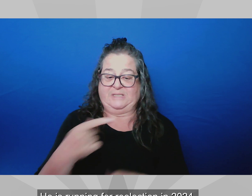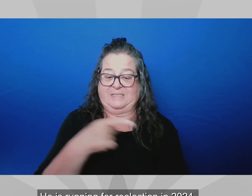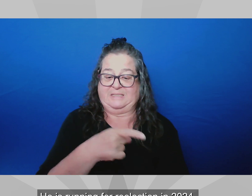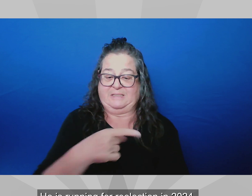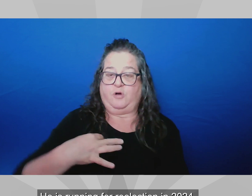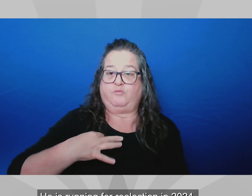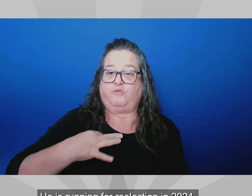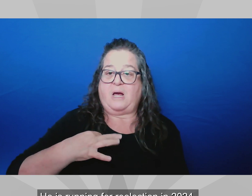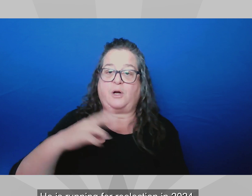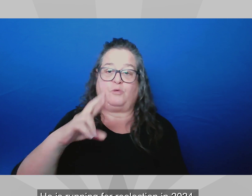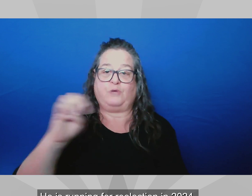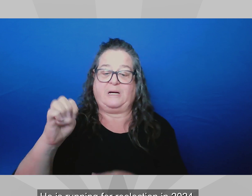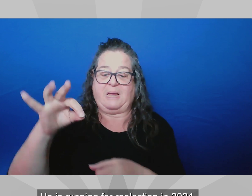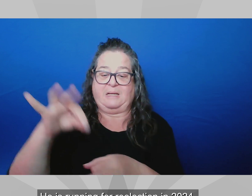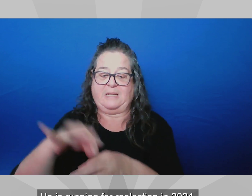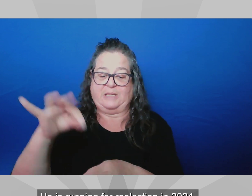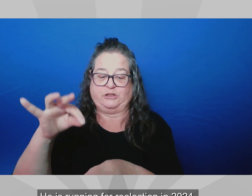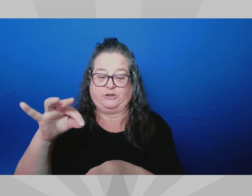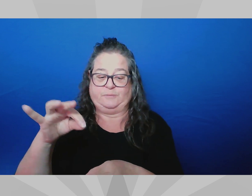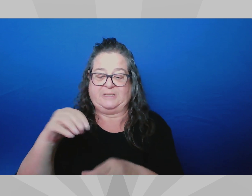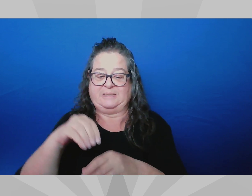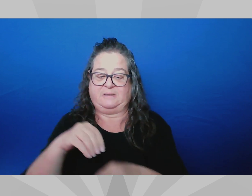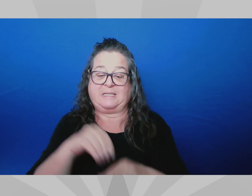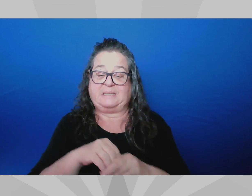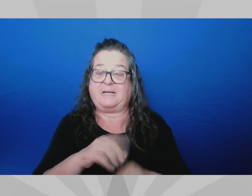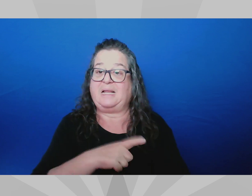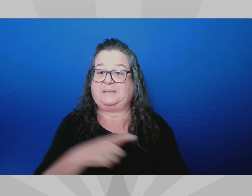He is running for re-election in 2024.